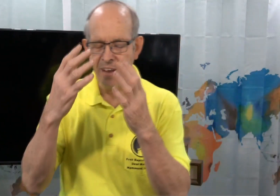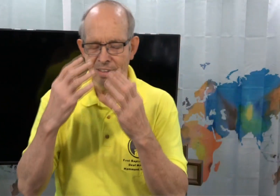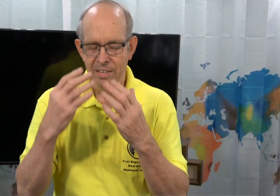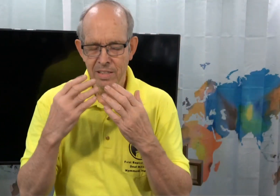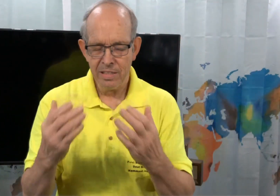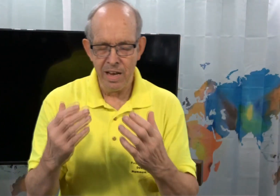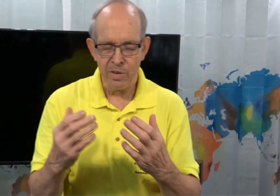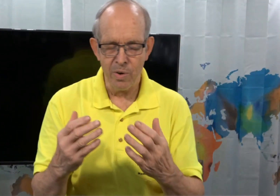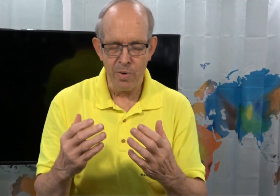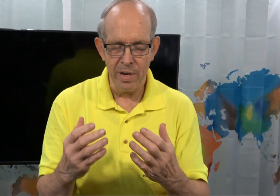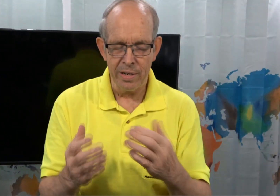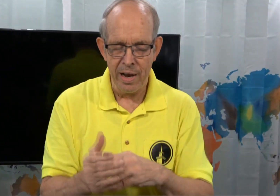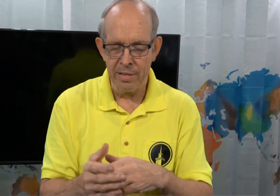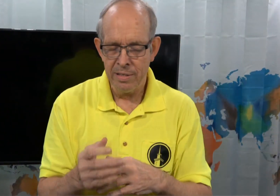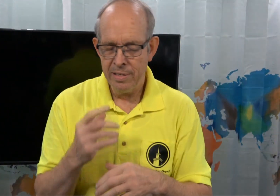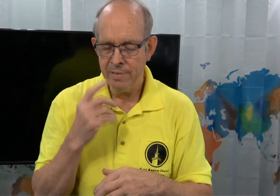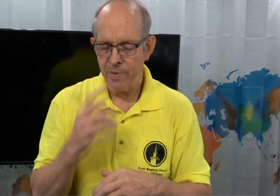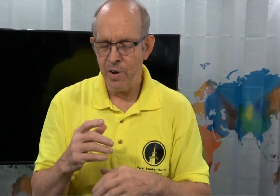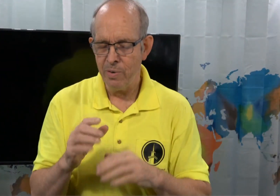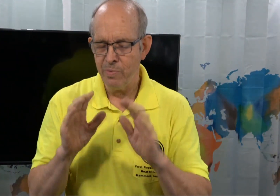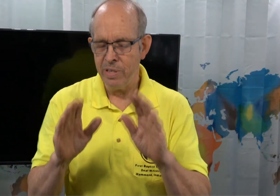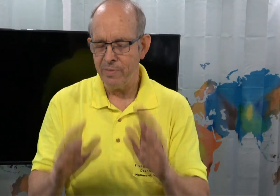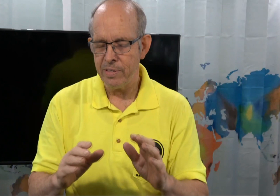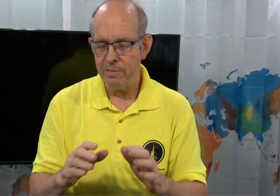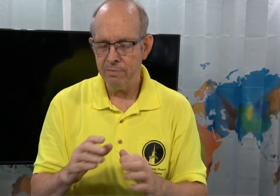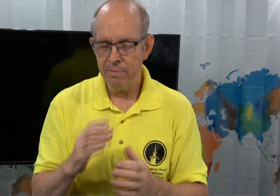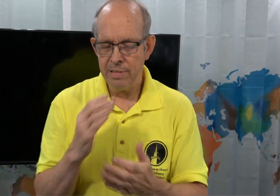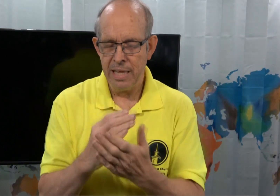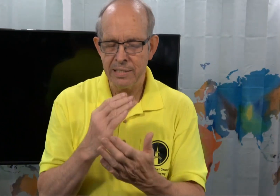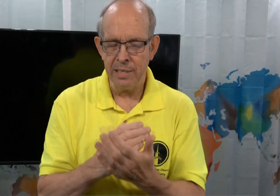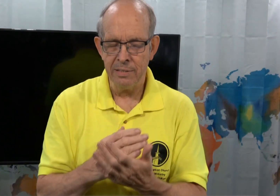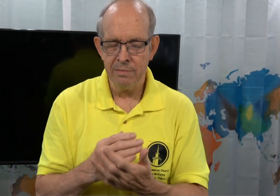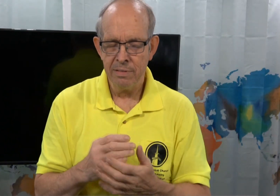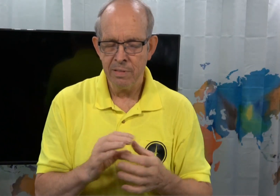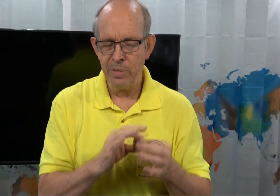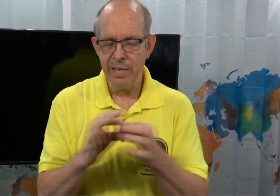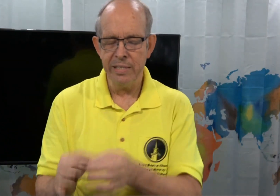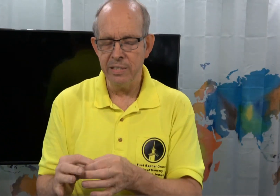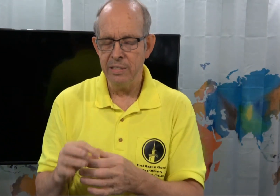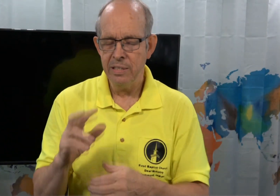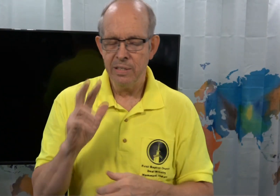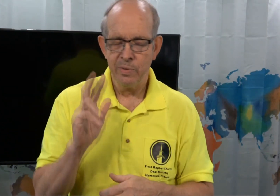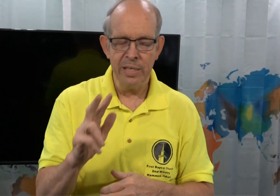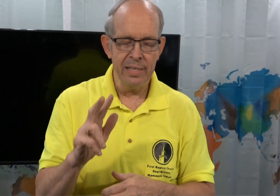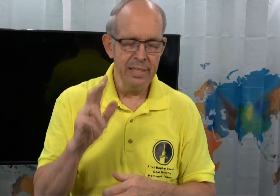Father, thank you again for money for last time for Deidre,